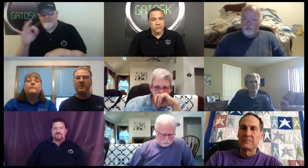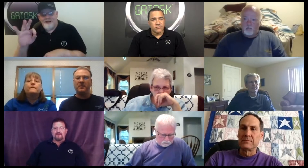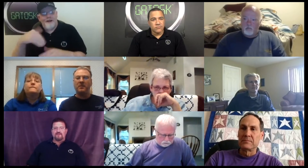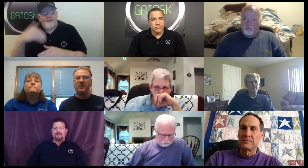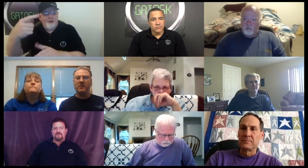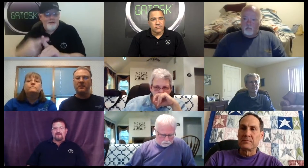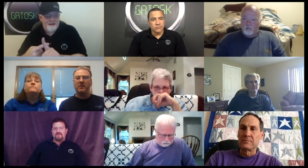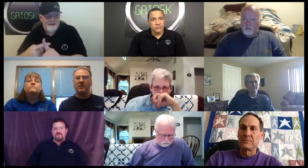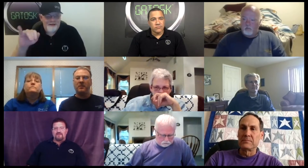that